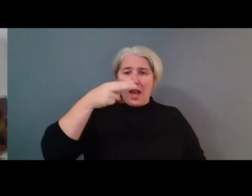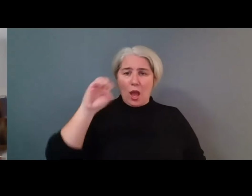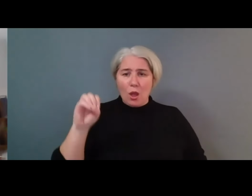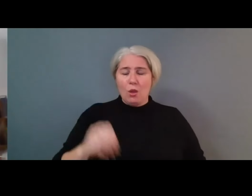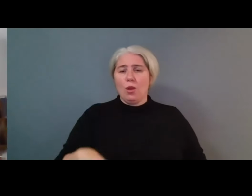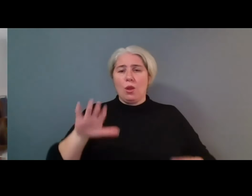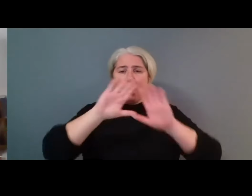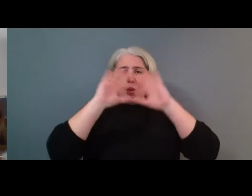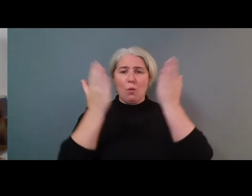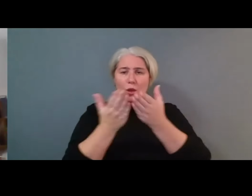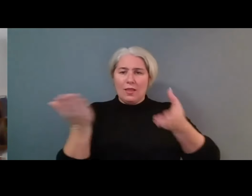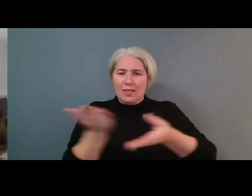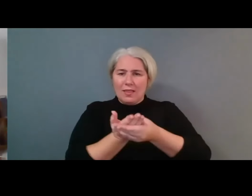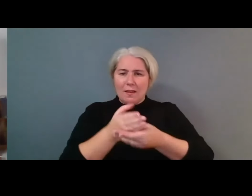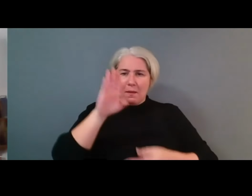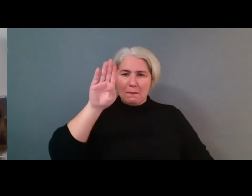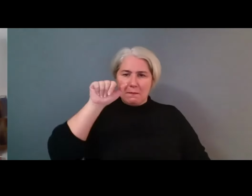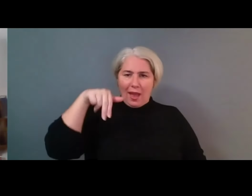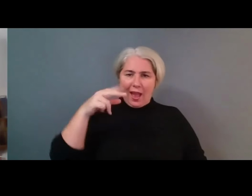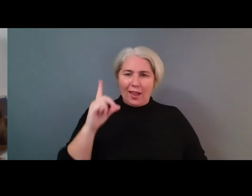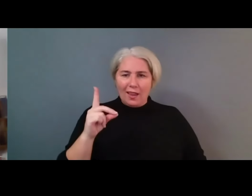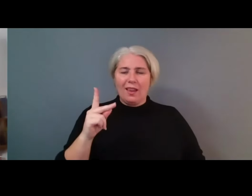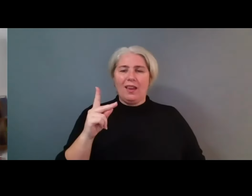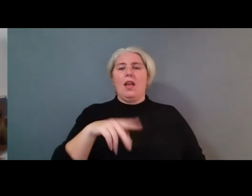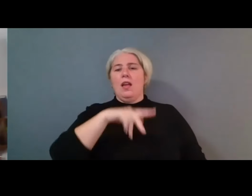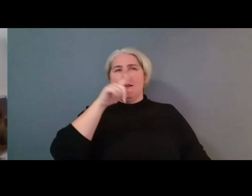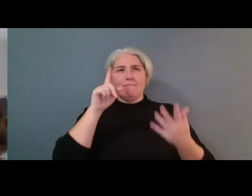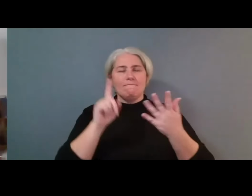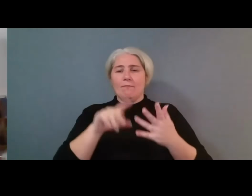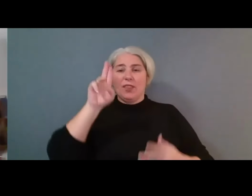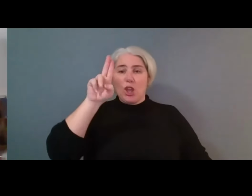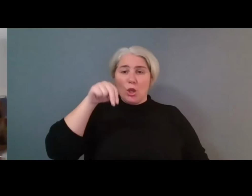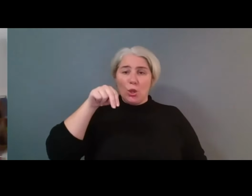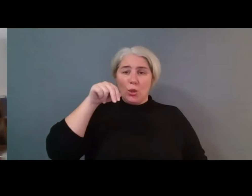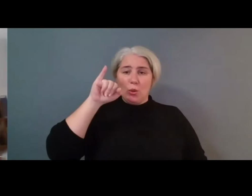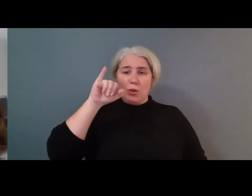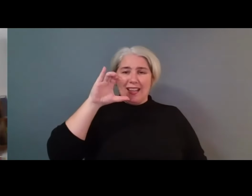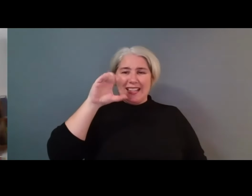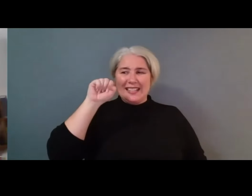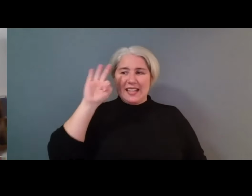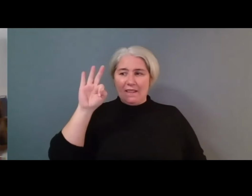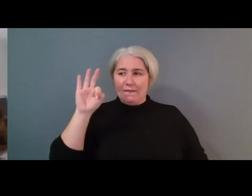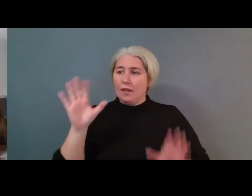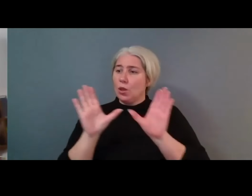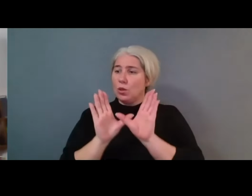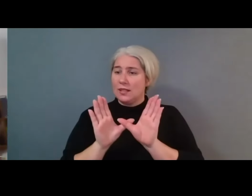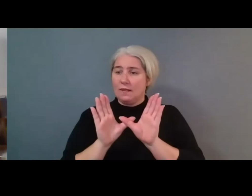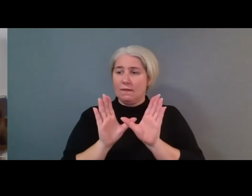or UNICEF, and the committee listens to